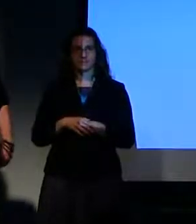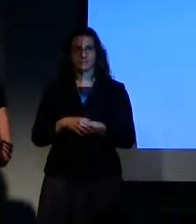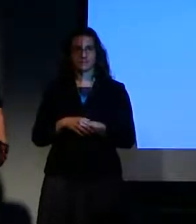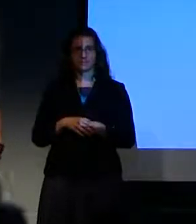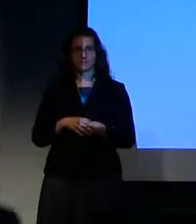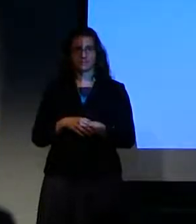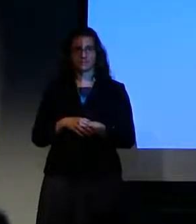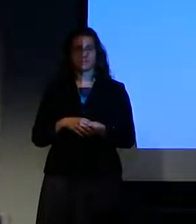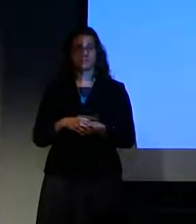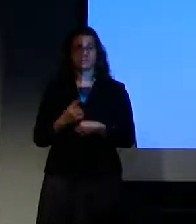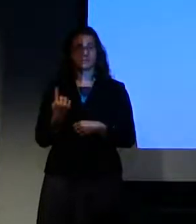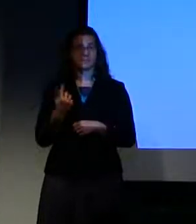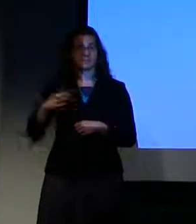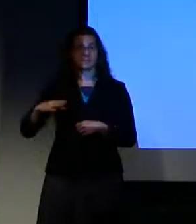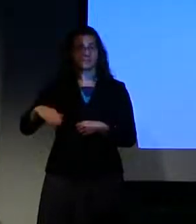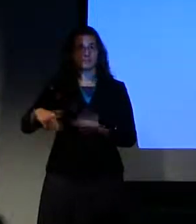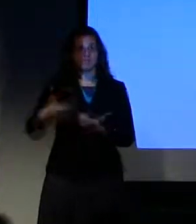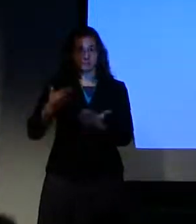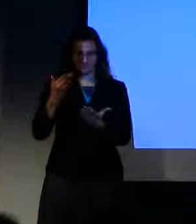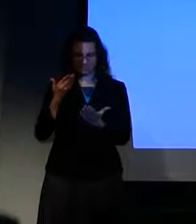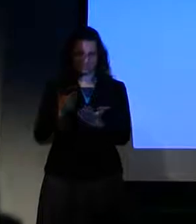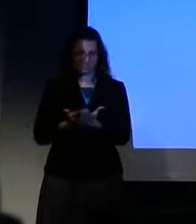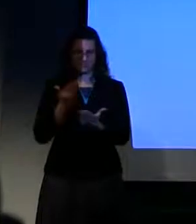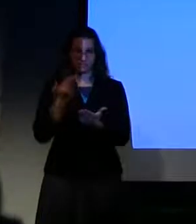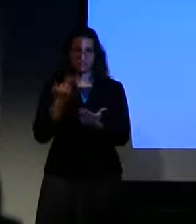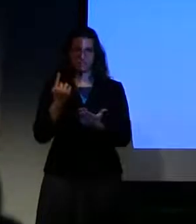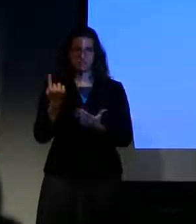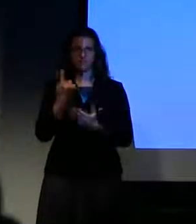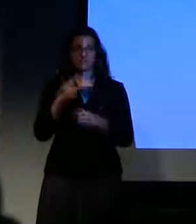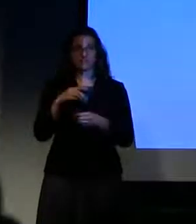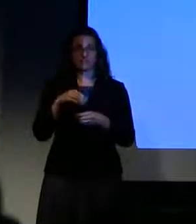Something unimproved. Something in a trance.